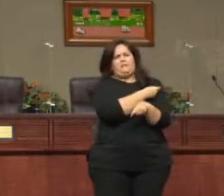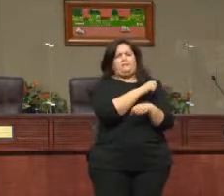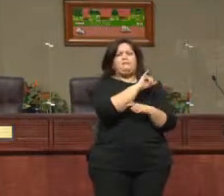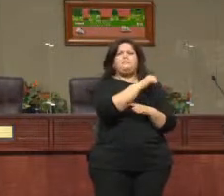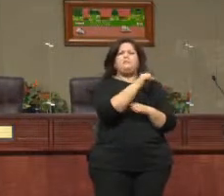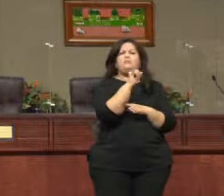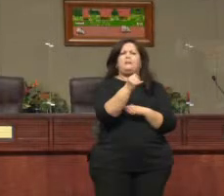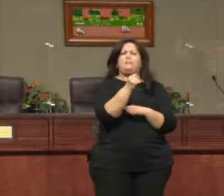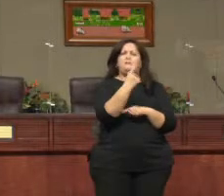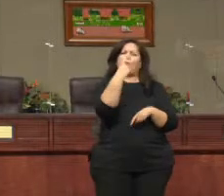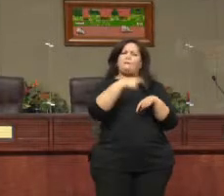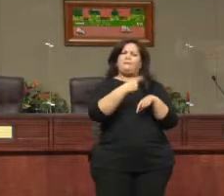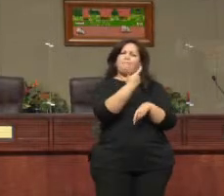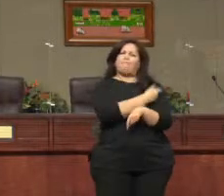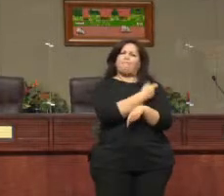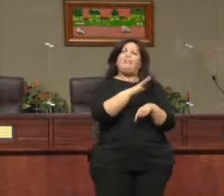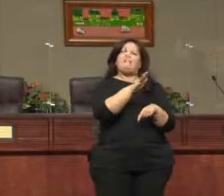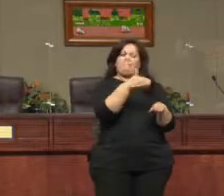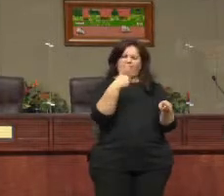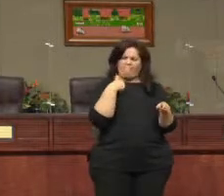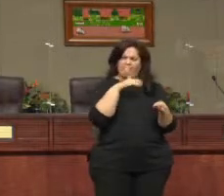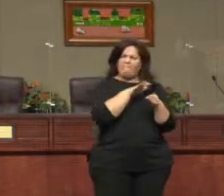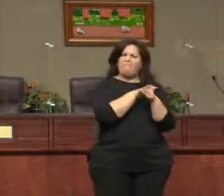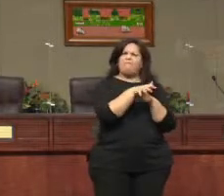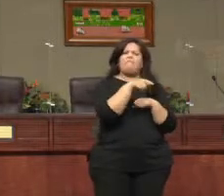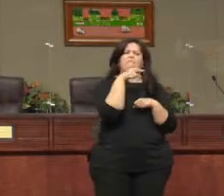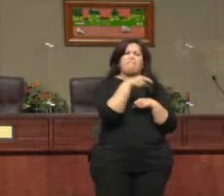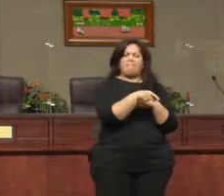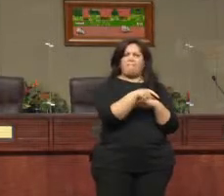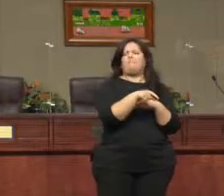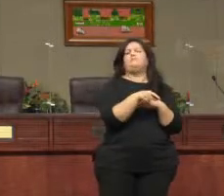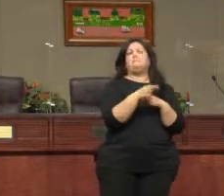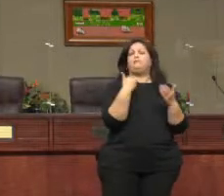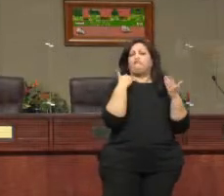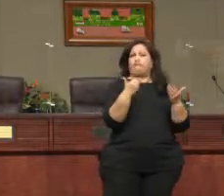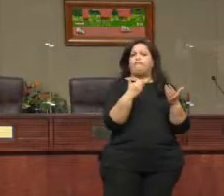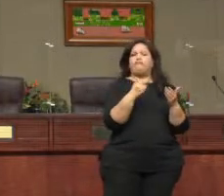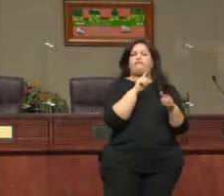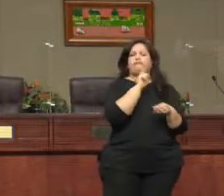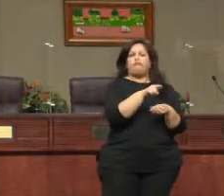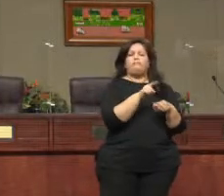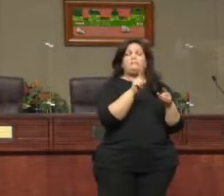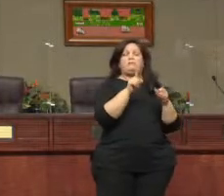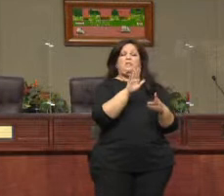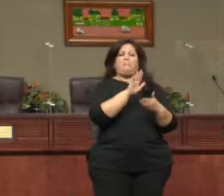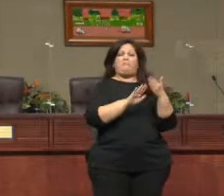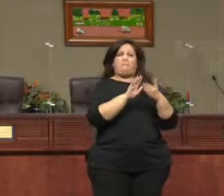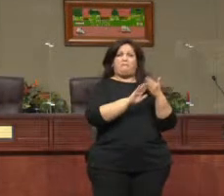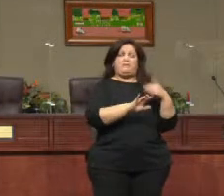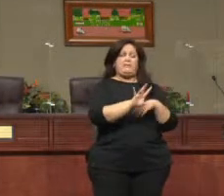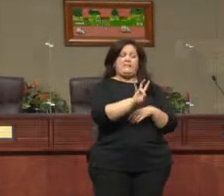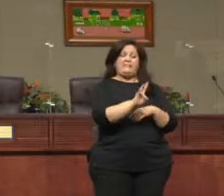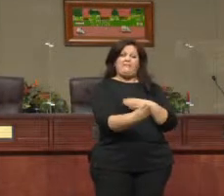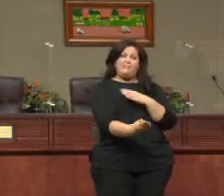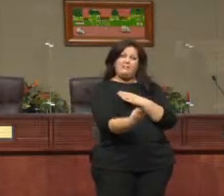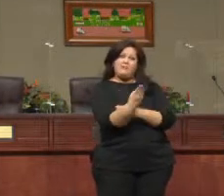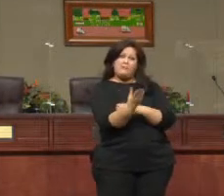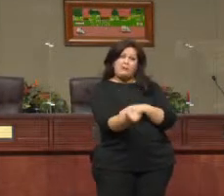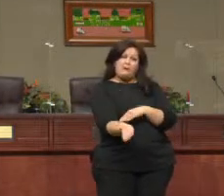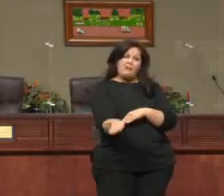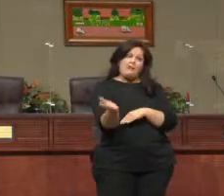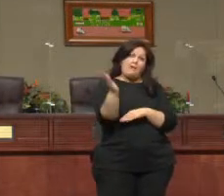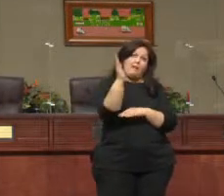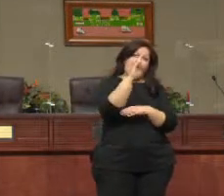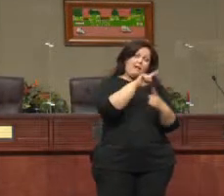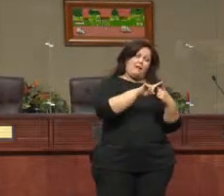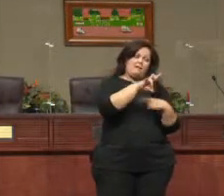Johnson. Again, this is just a single dose, the one and done it shots. The sites operate between 7 a.m. and 7 p.m.